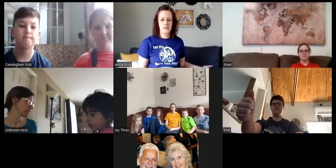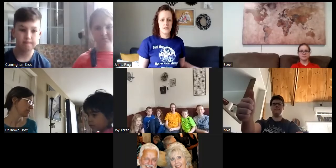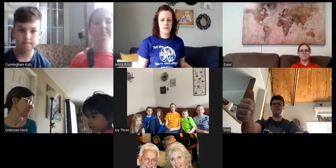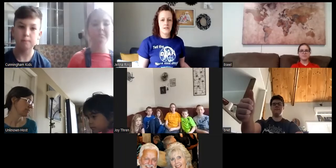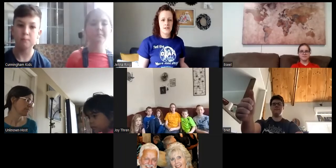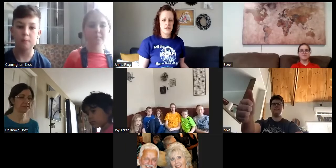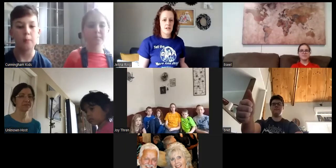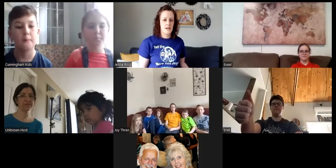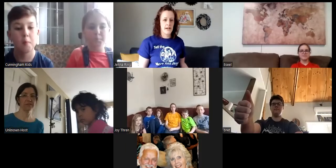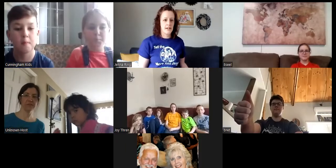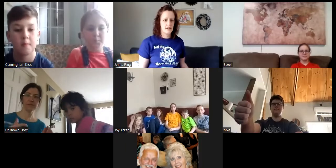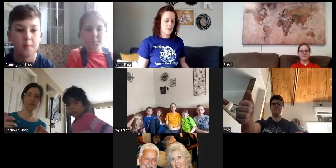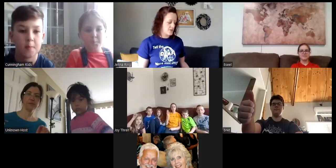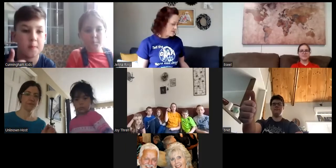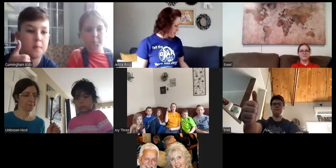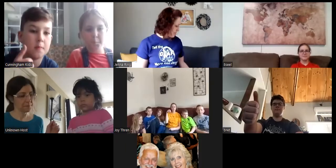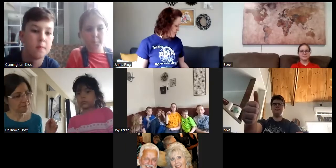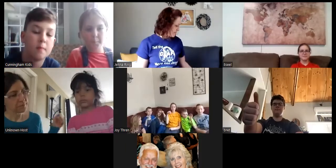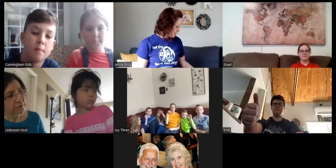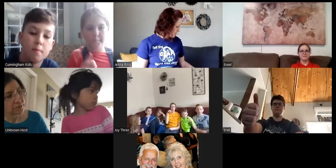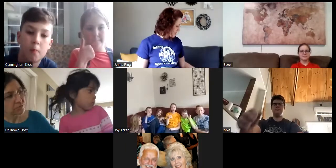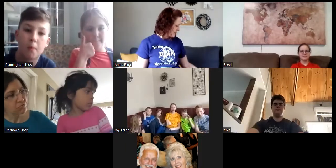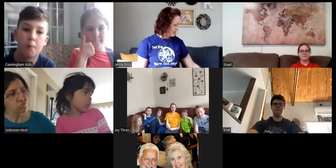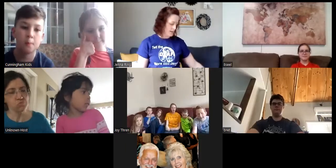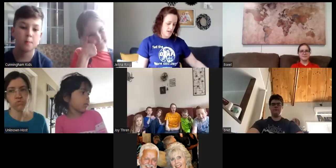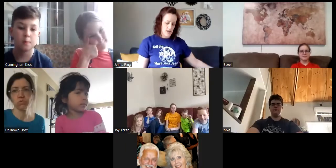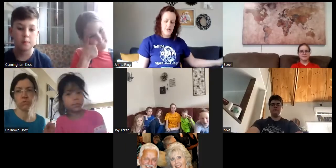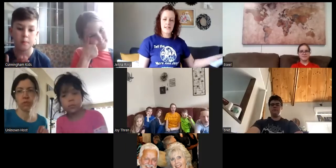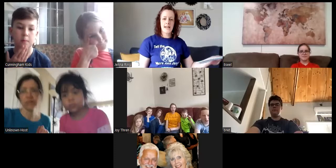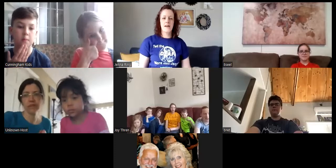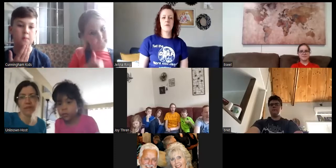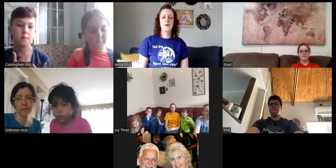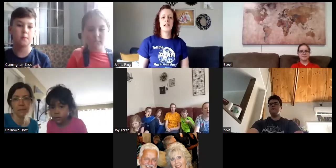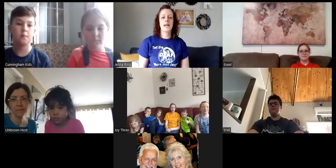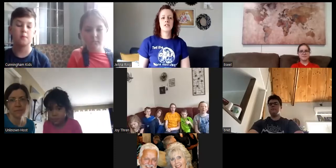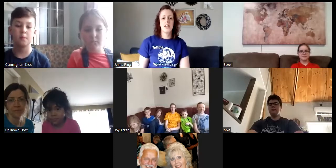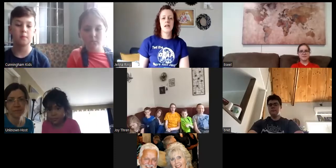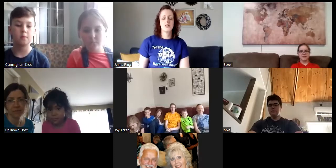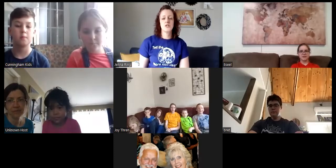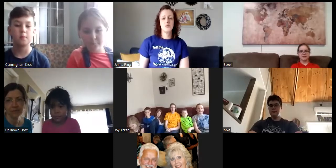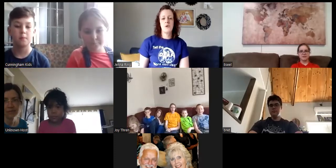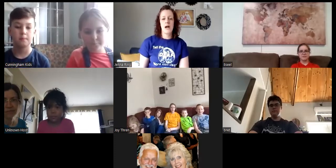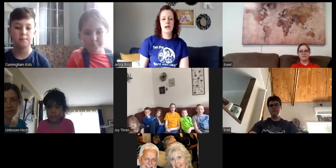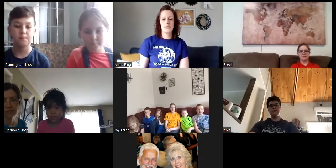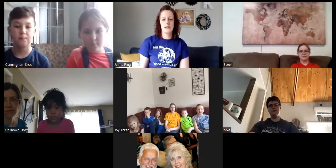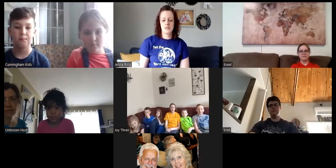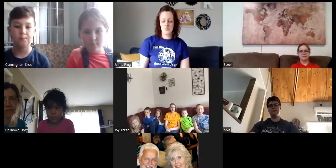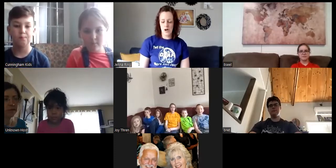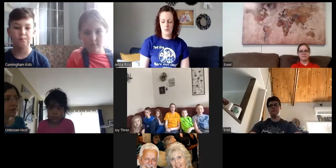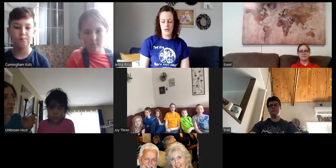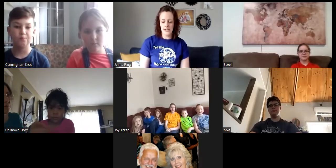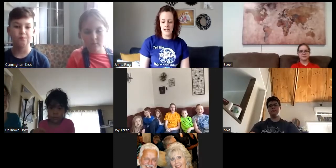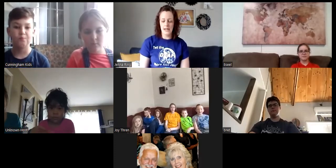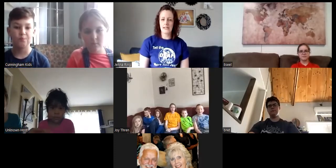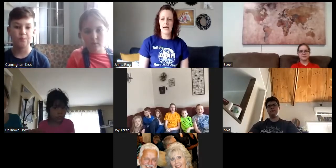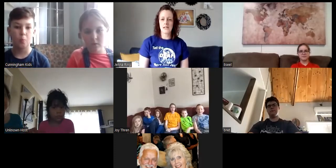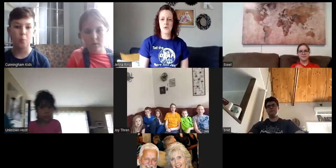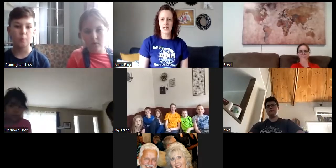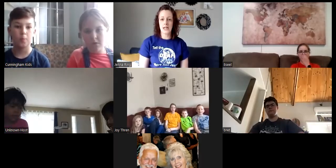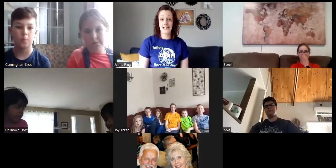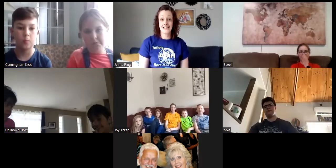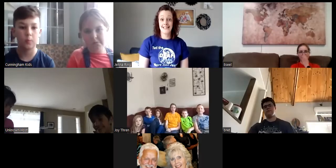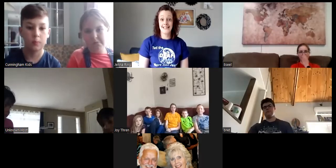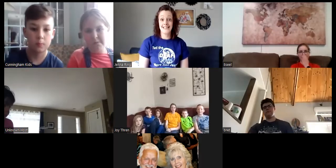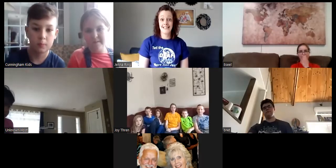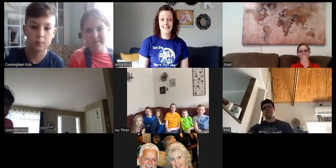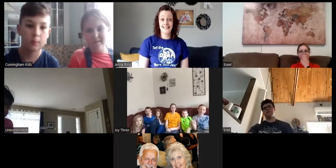Can everybody hear okay? All right, good stuff. Did everybody get a chance to practice what we did last